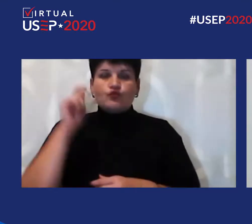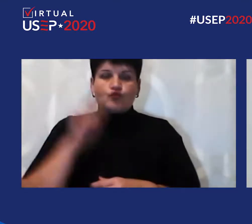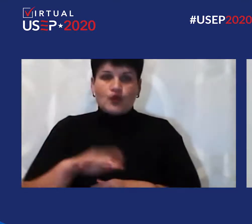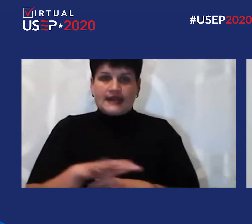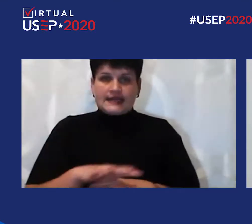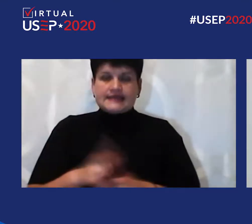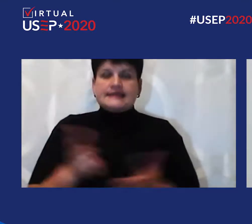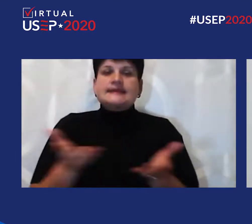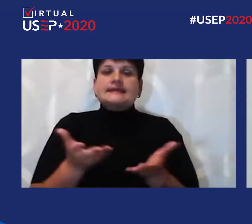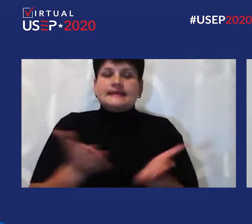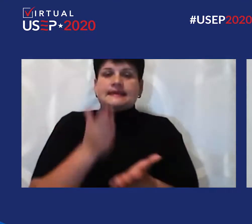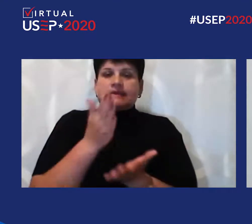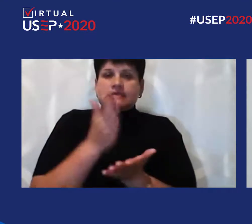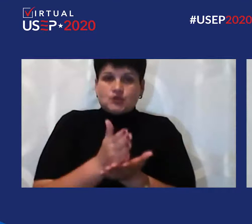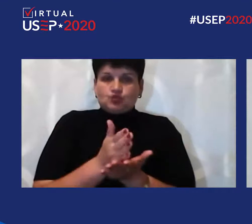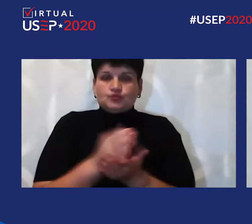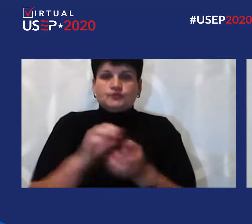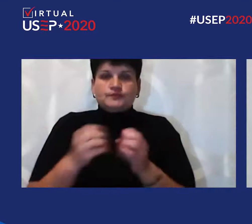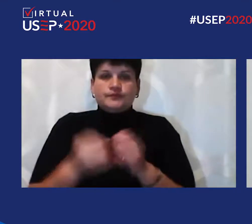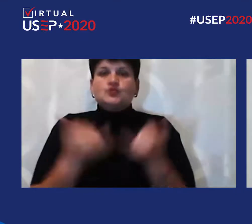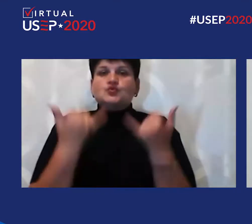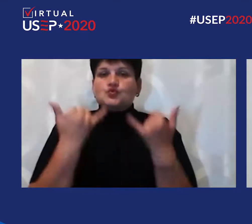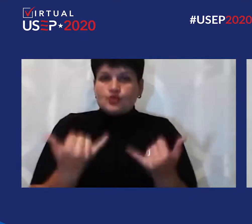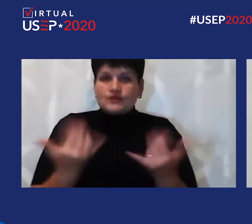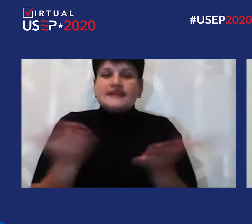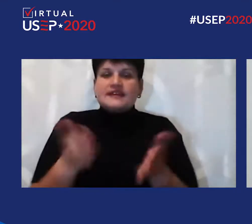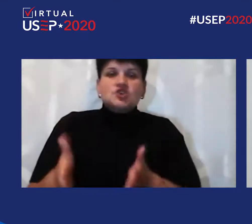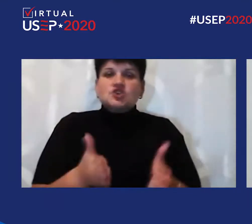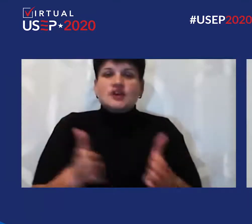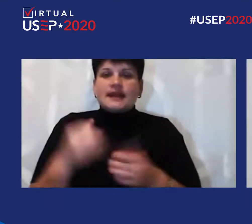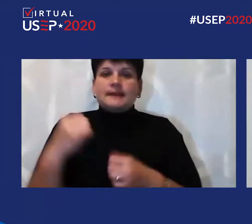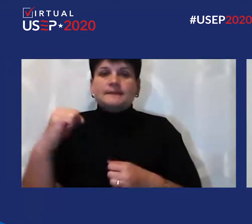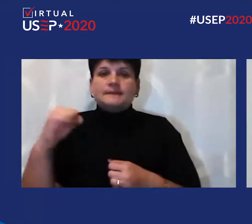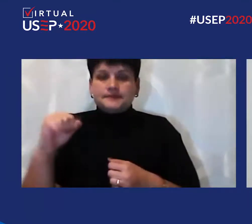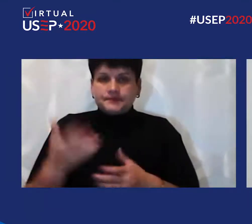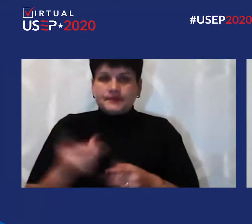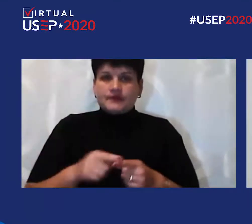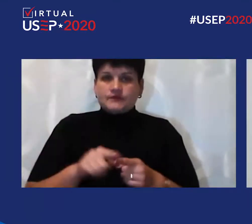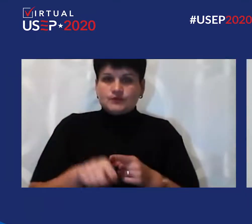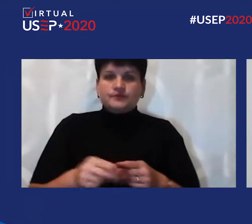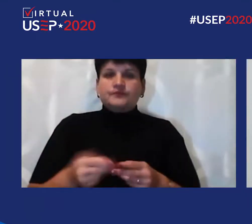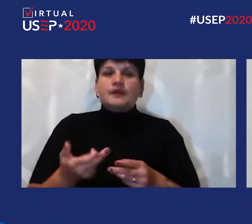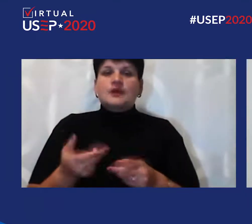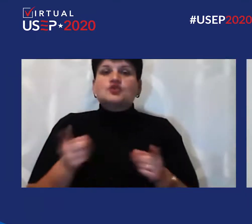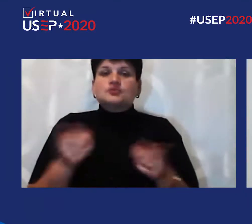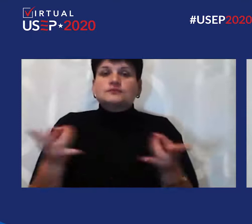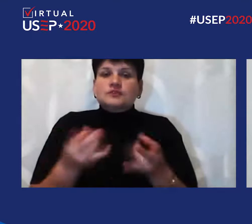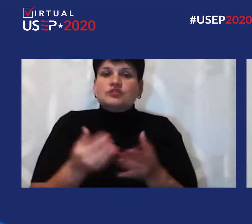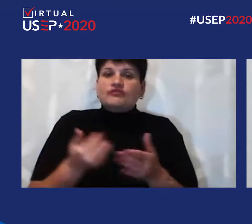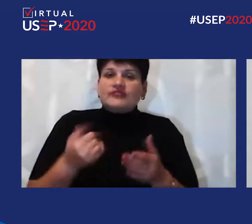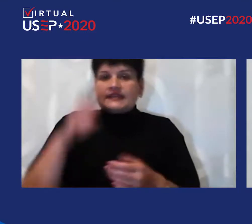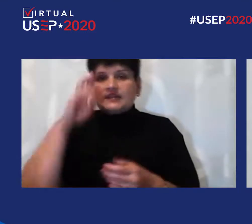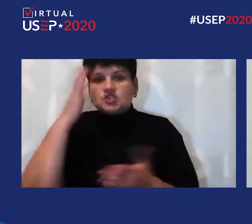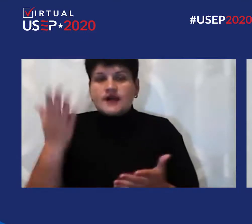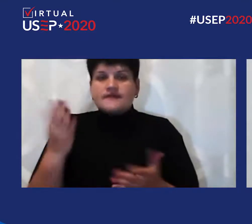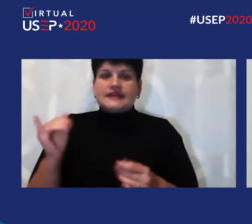play on implementing the electoral rights for persons with disabilities.